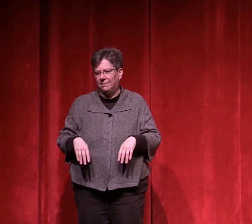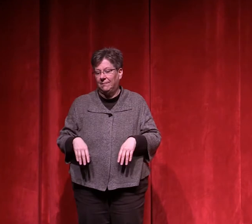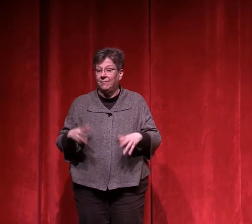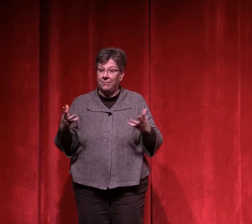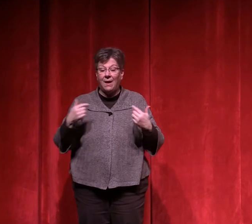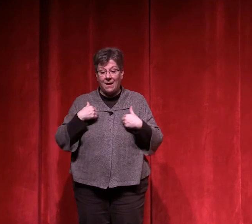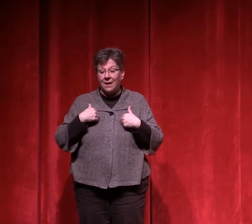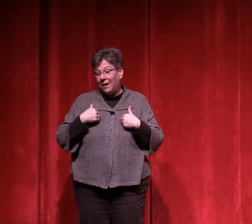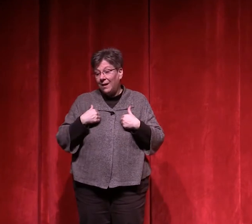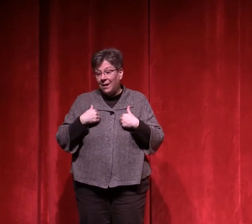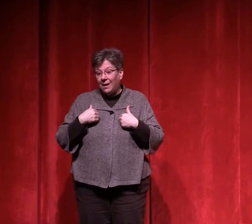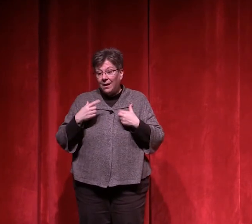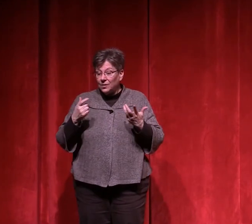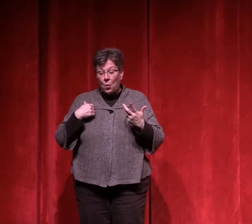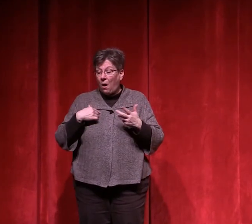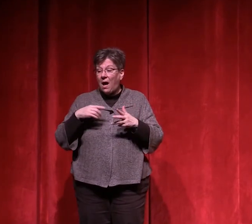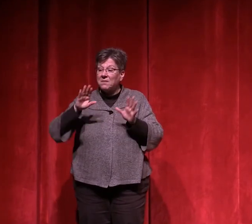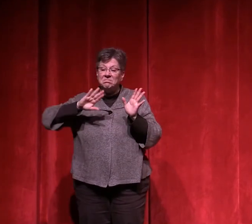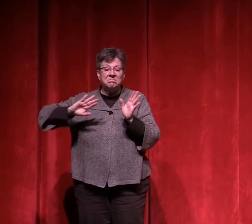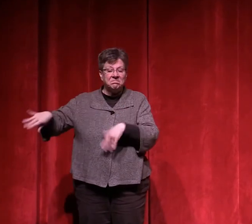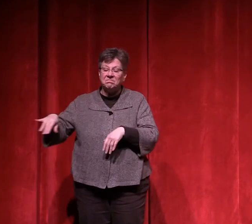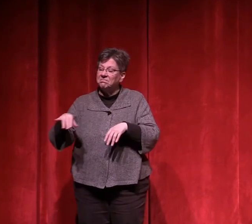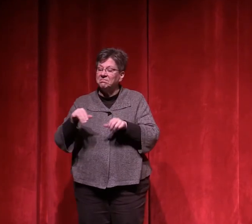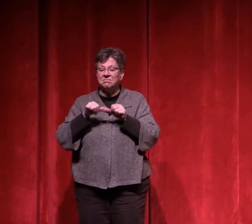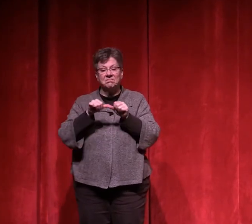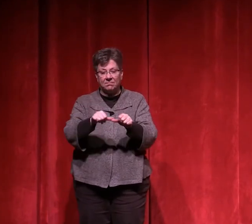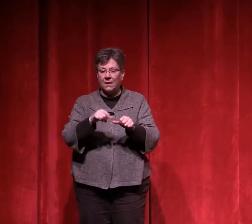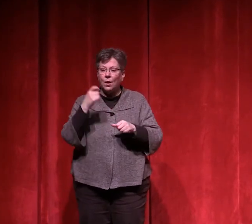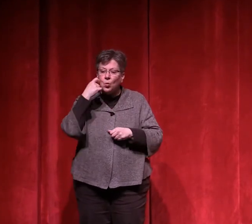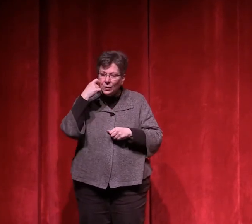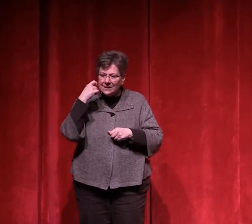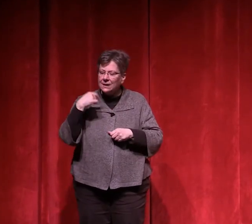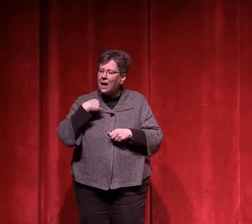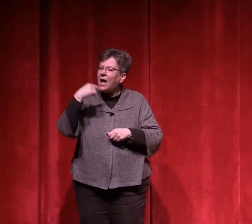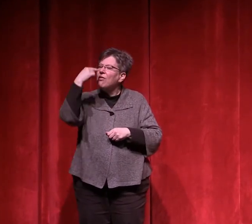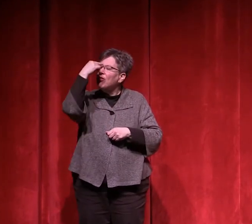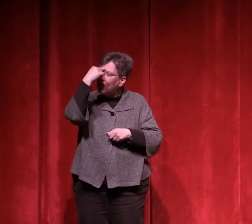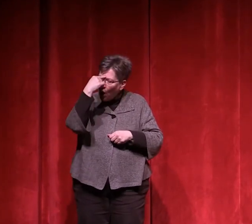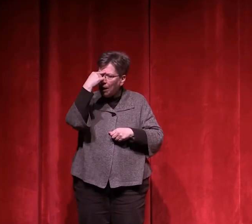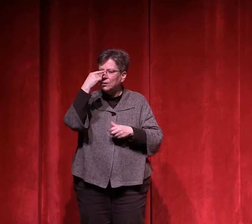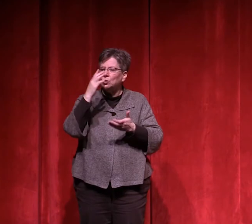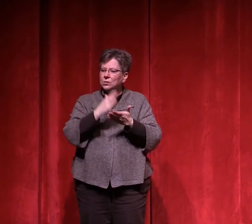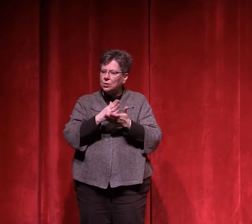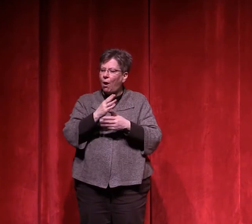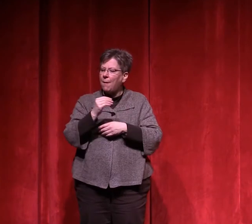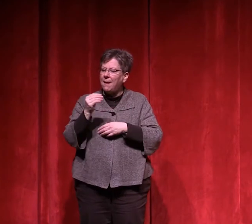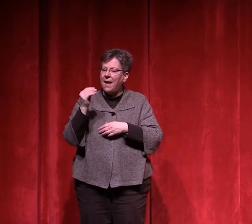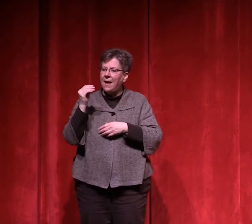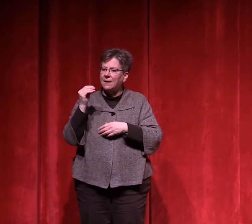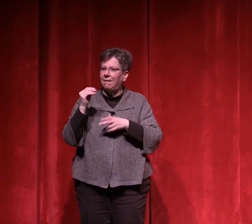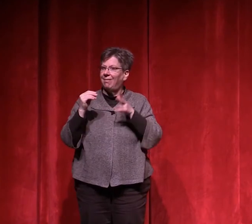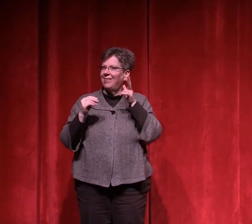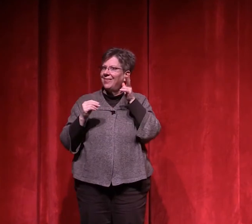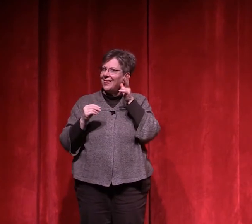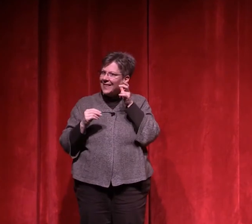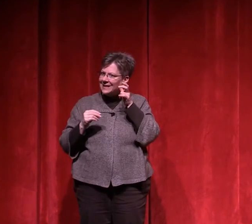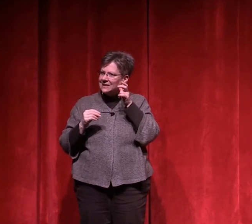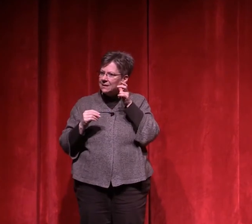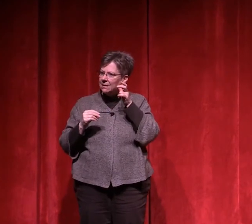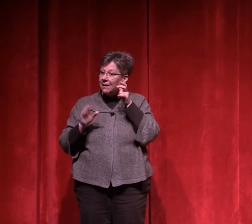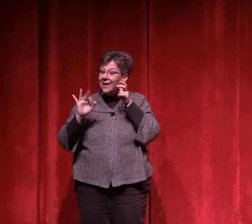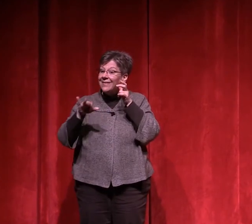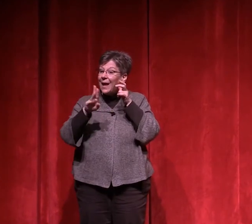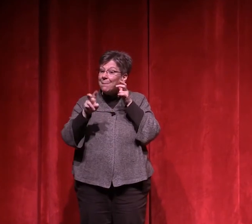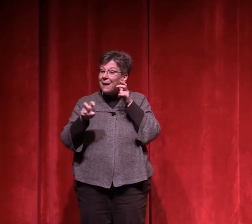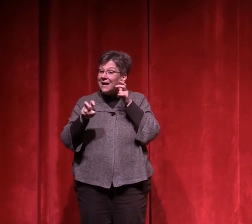So I do. I keep going. It's only recently that I even thought to stop and listen. It's still